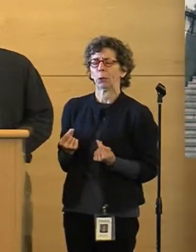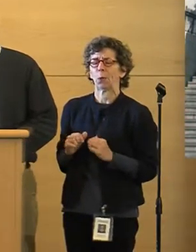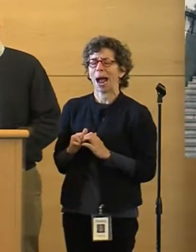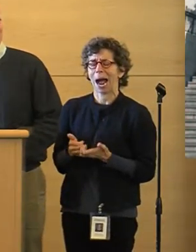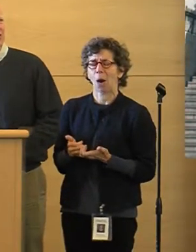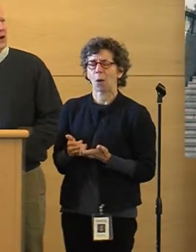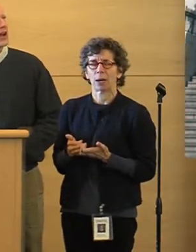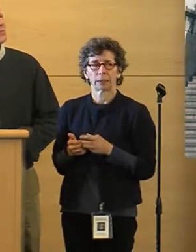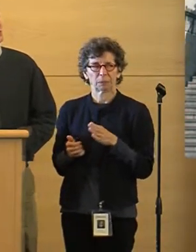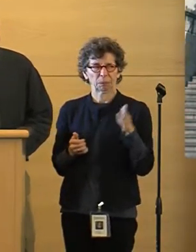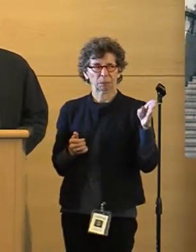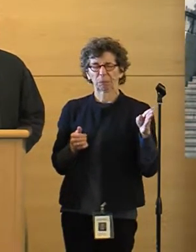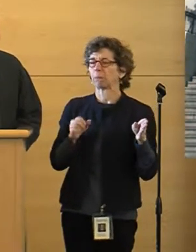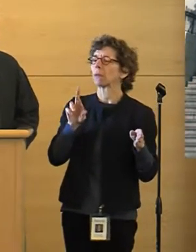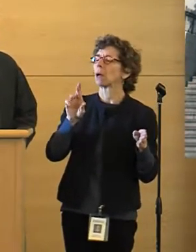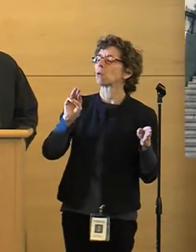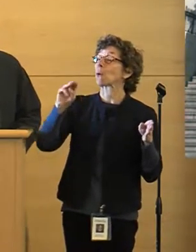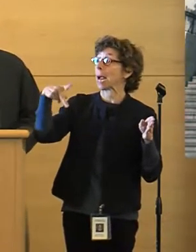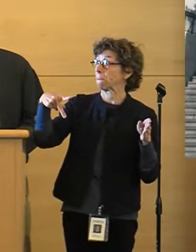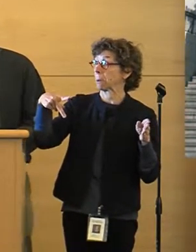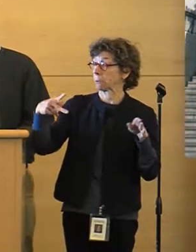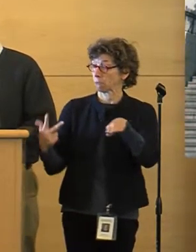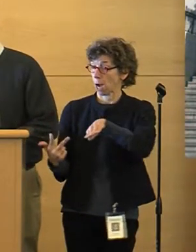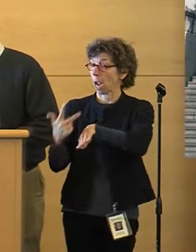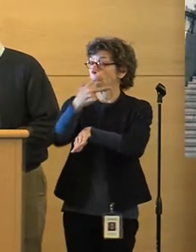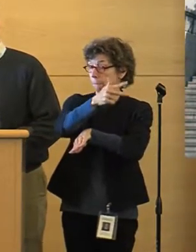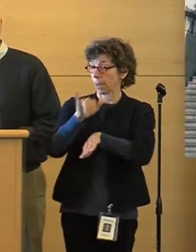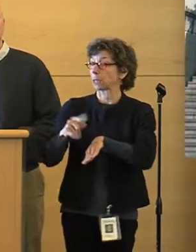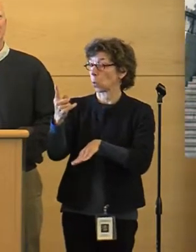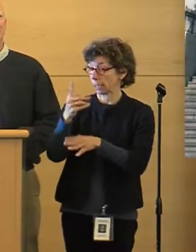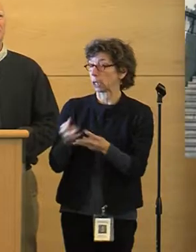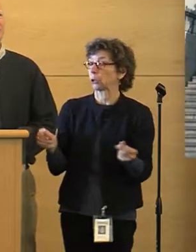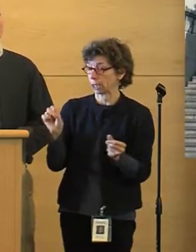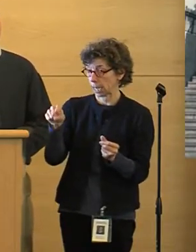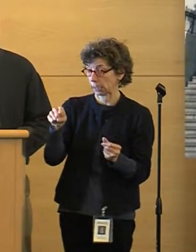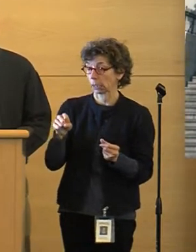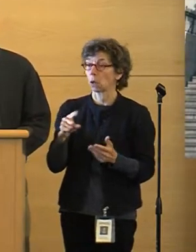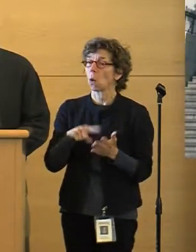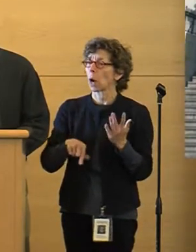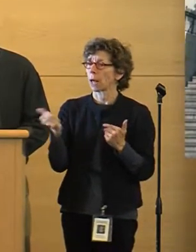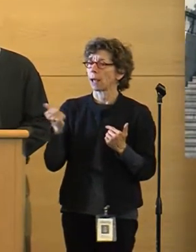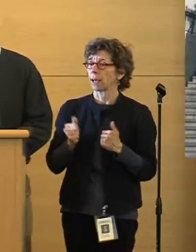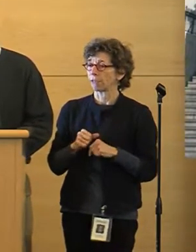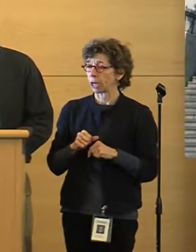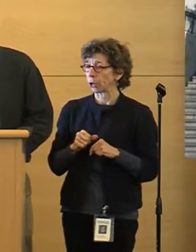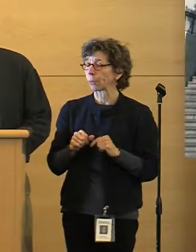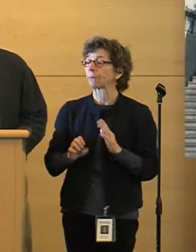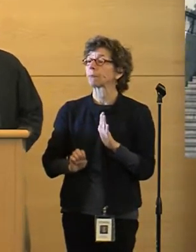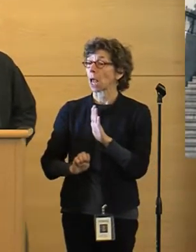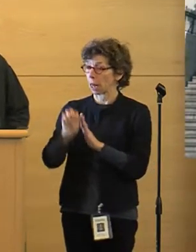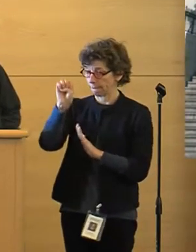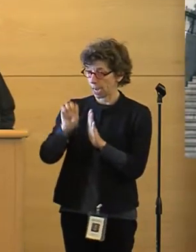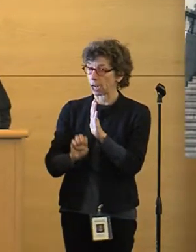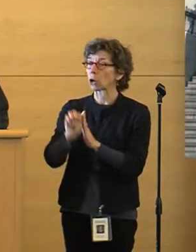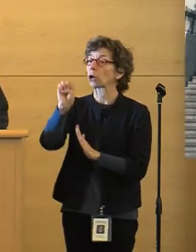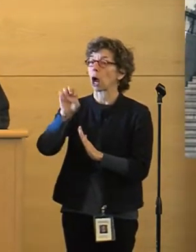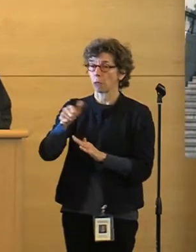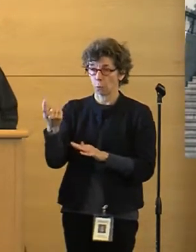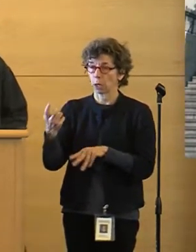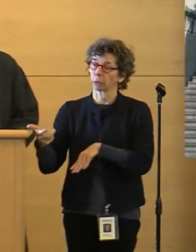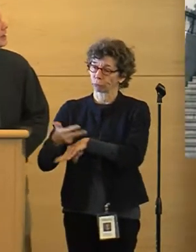to your government leaders, and eventually, you have a law, and eventually that translates into access. But in